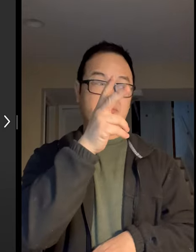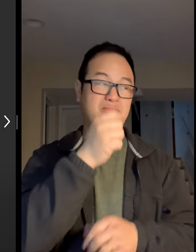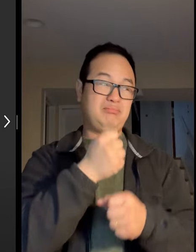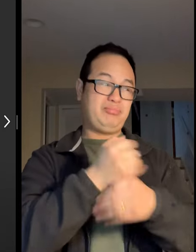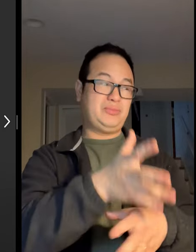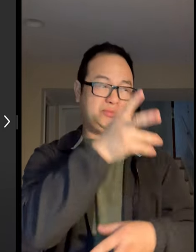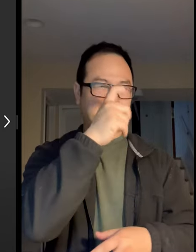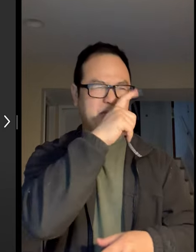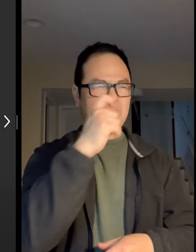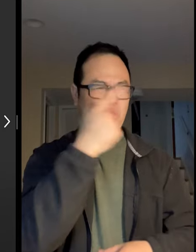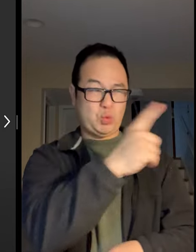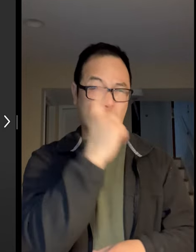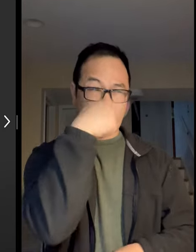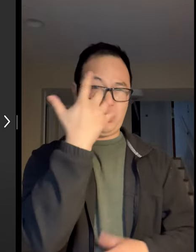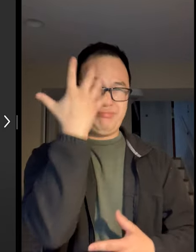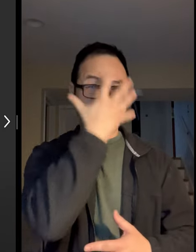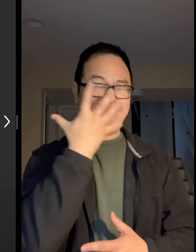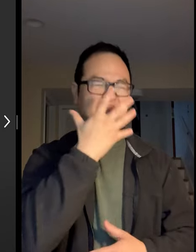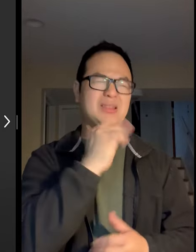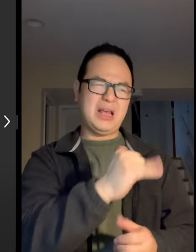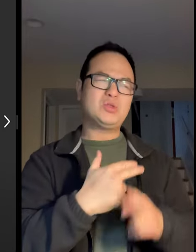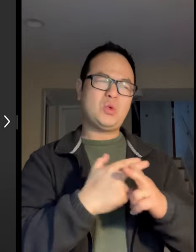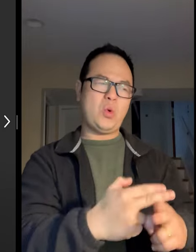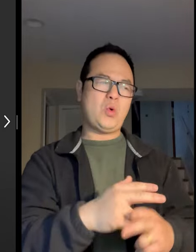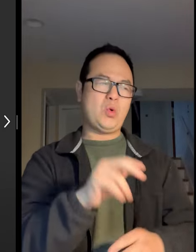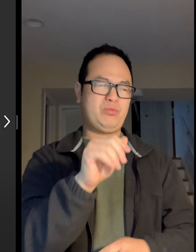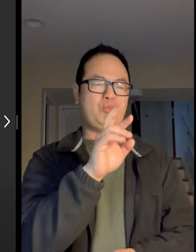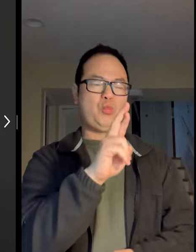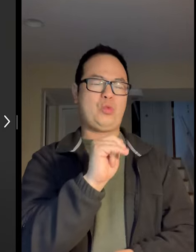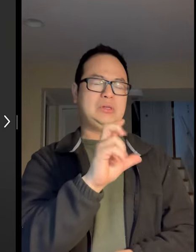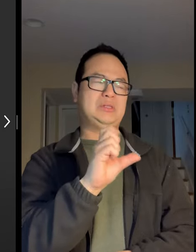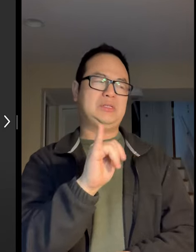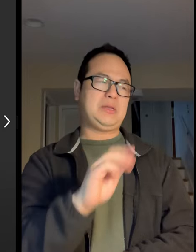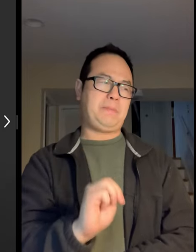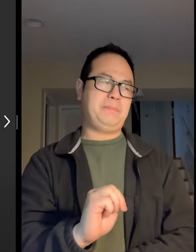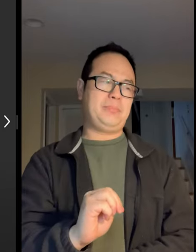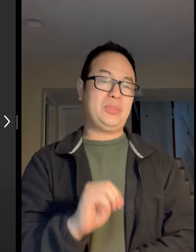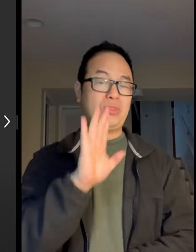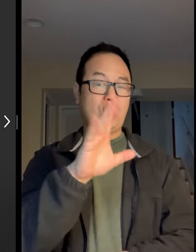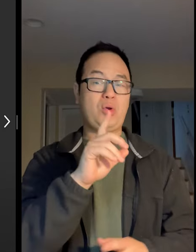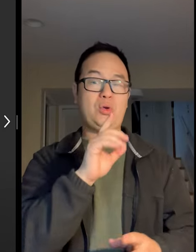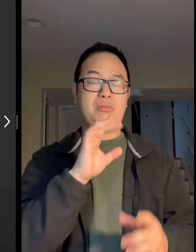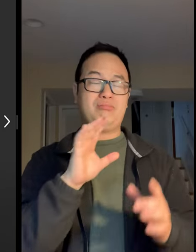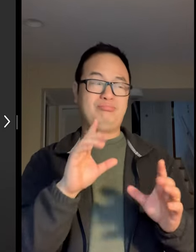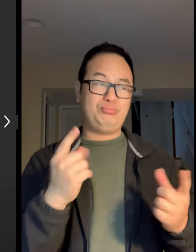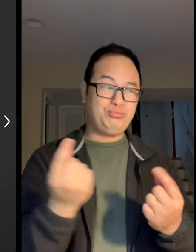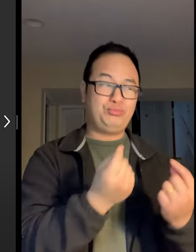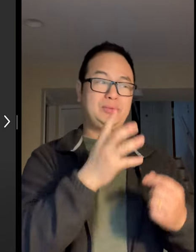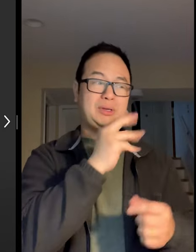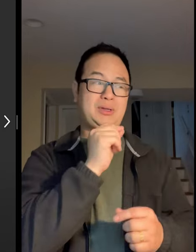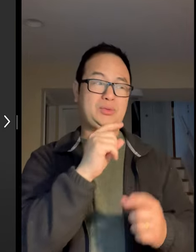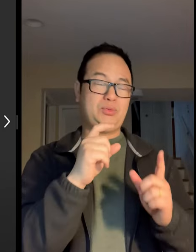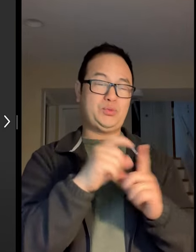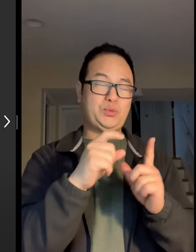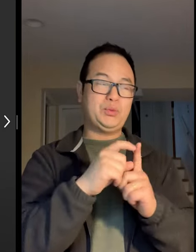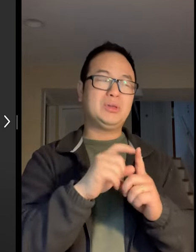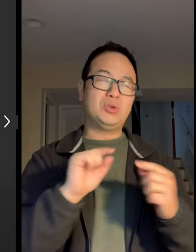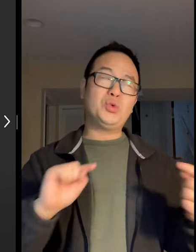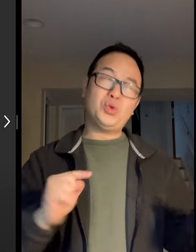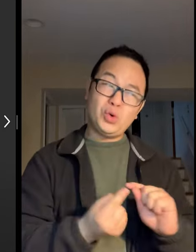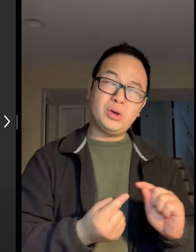racism. Their actions and words really hurt. But the truth is, anyone can get